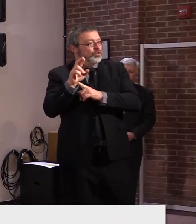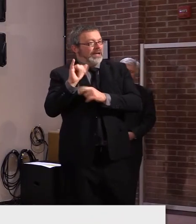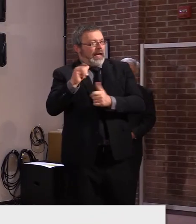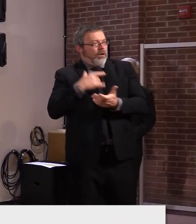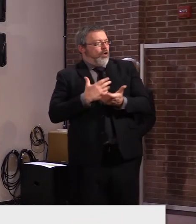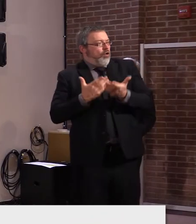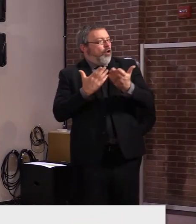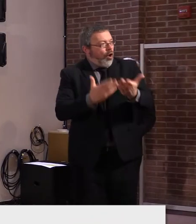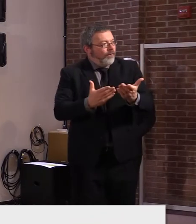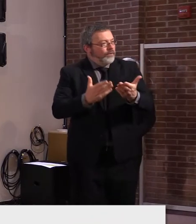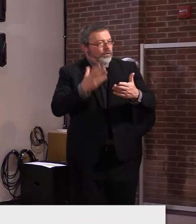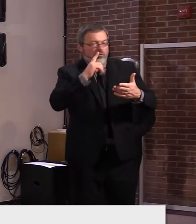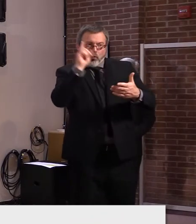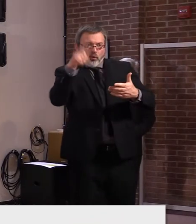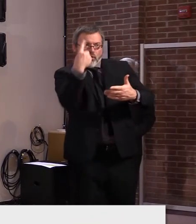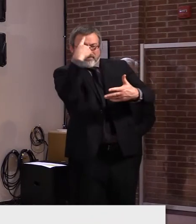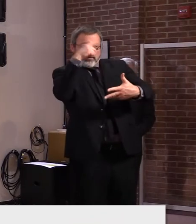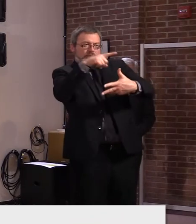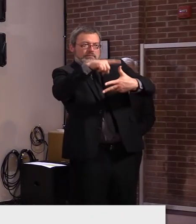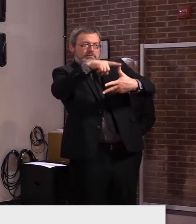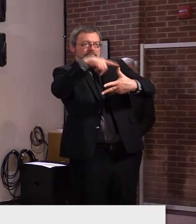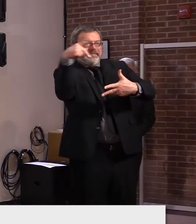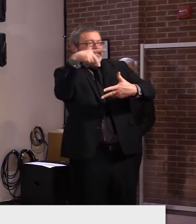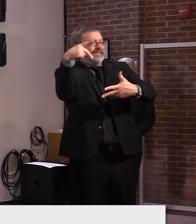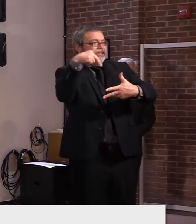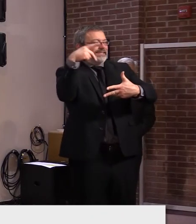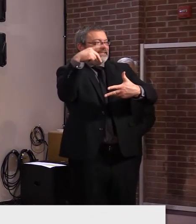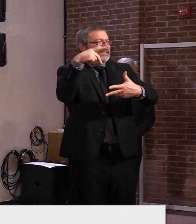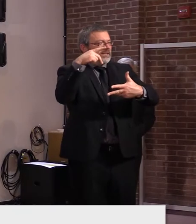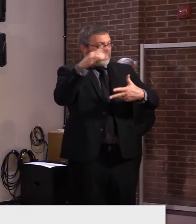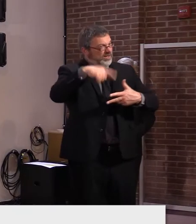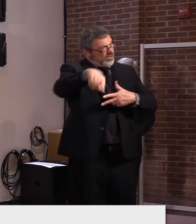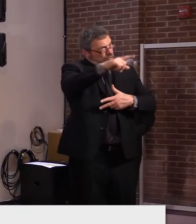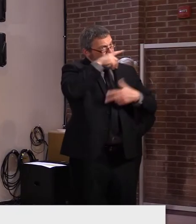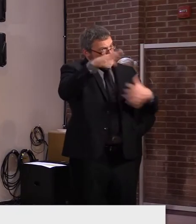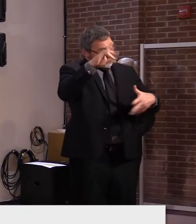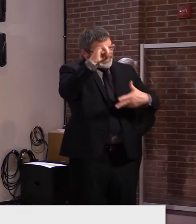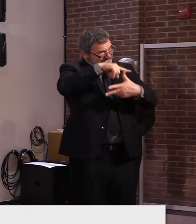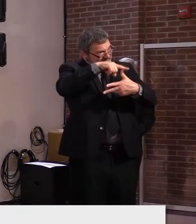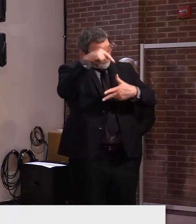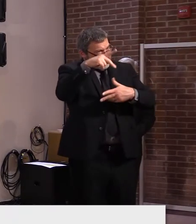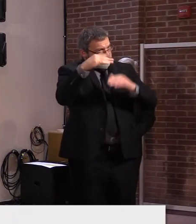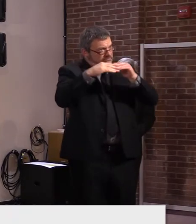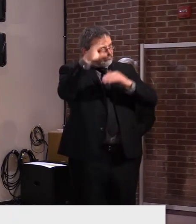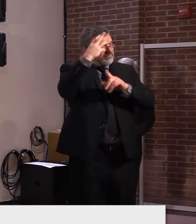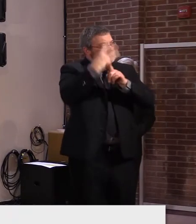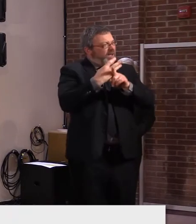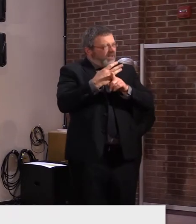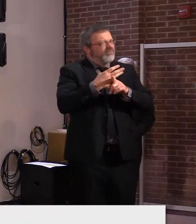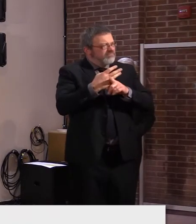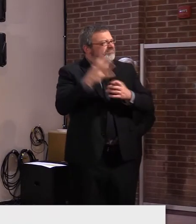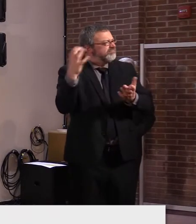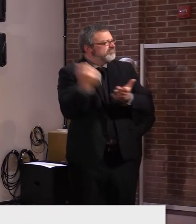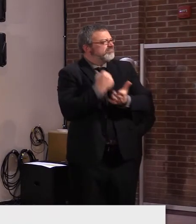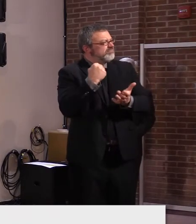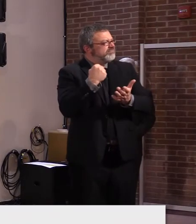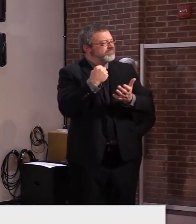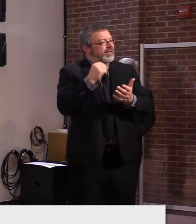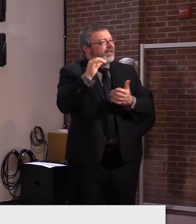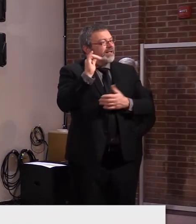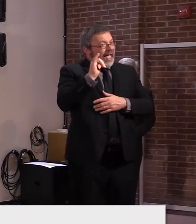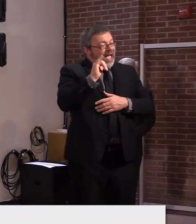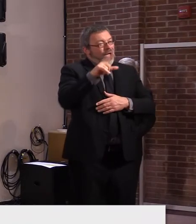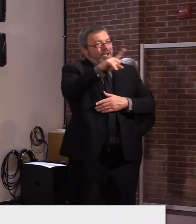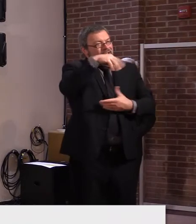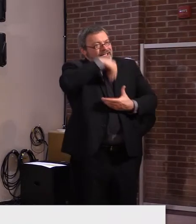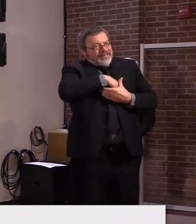Pfizer currently, we're encouraging people to get them. They're recommended because the data shows that they offer more protection. And I